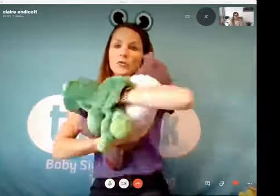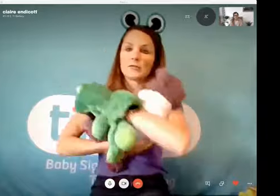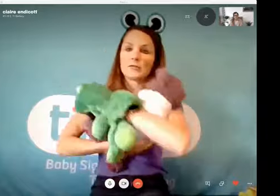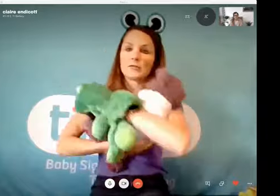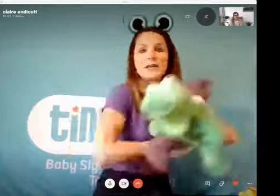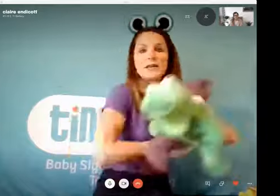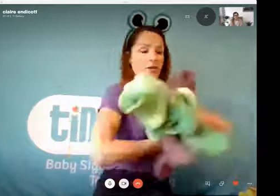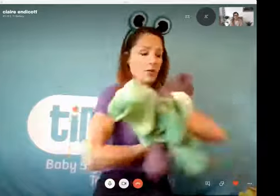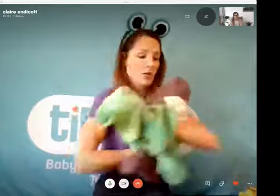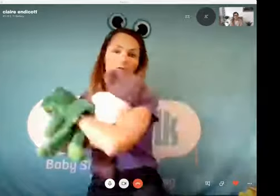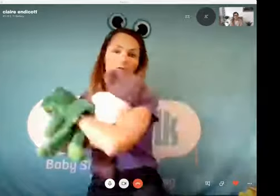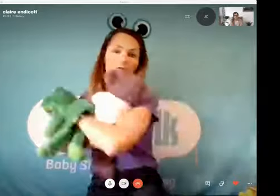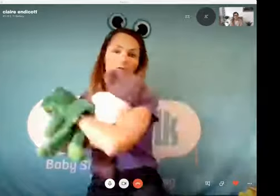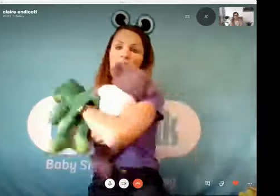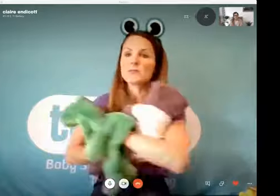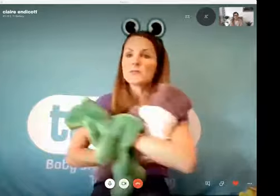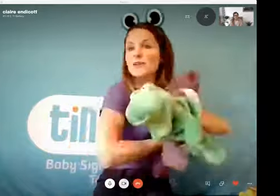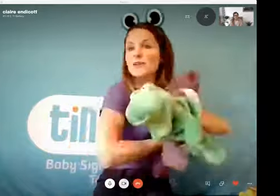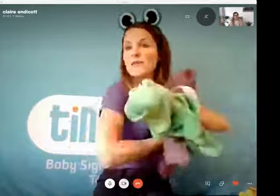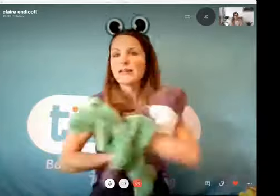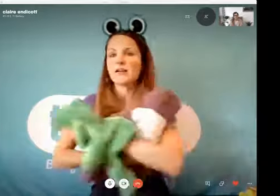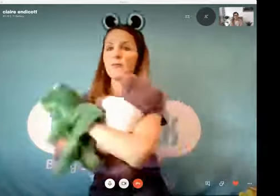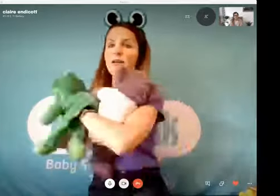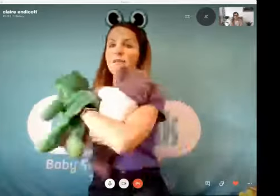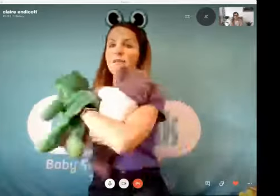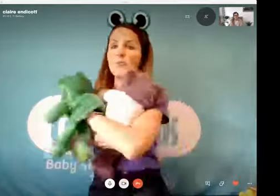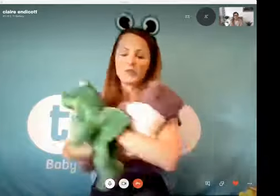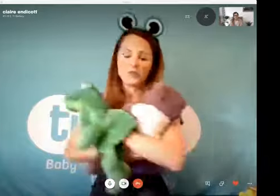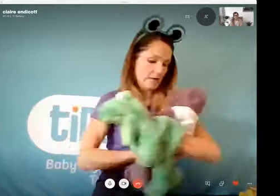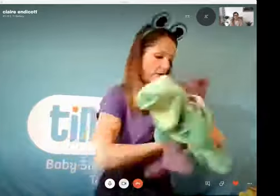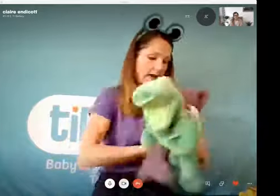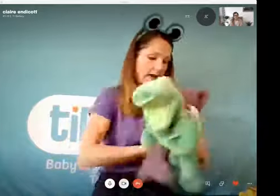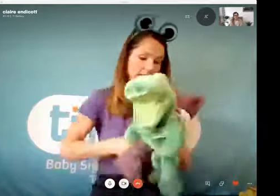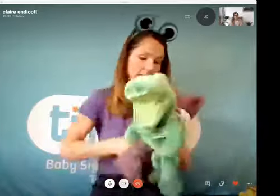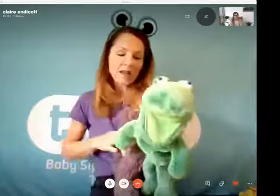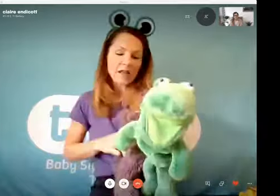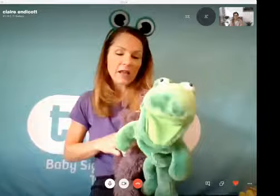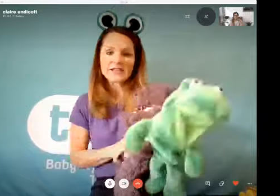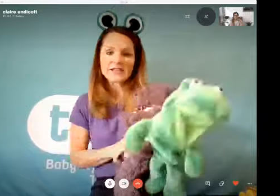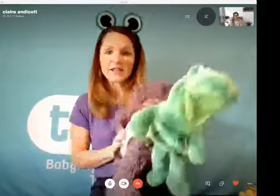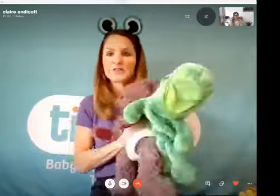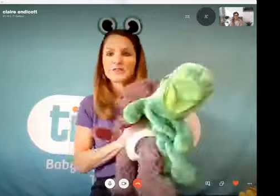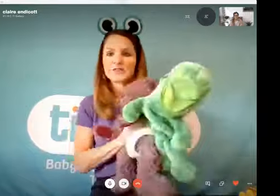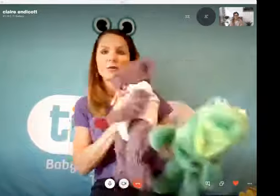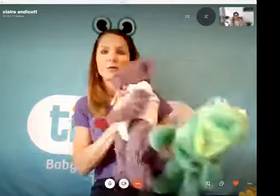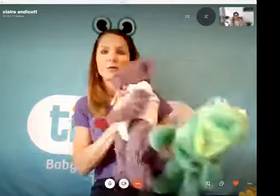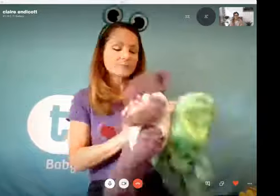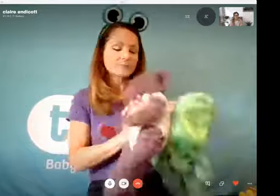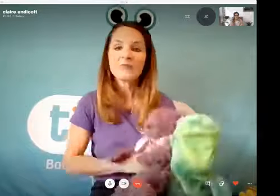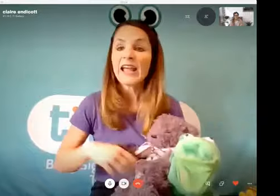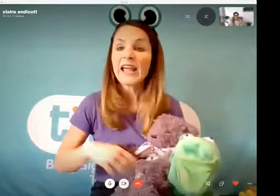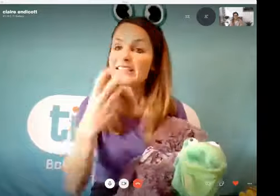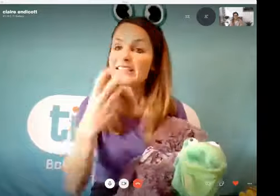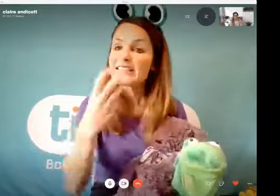little, you can just sway them. They love a bit of movement, okay? So this one's a good one. It's 3 little